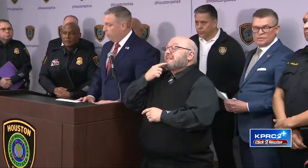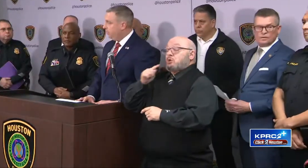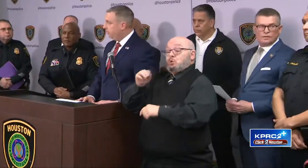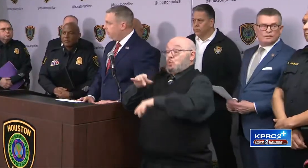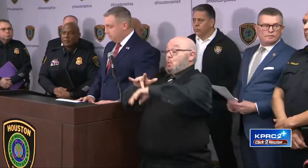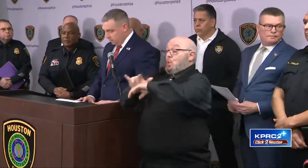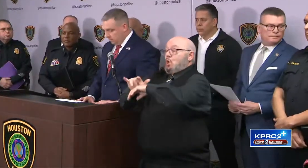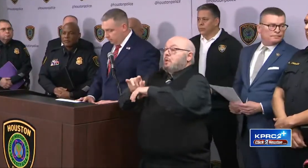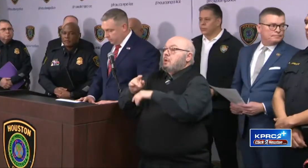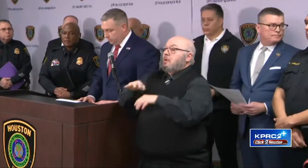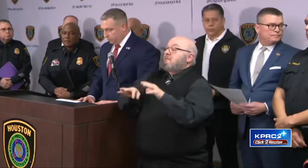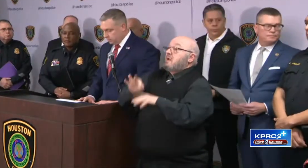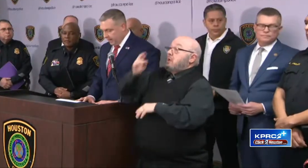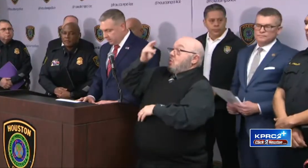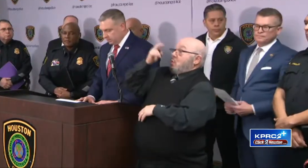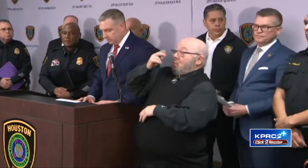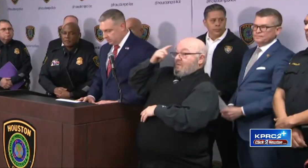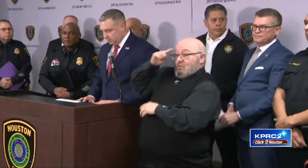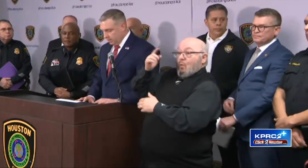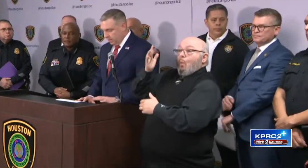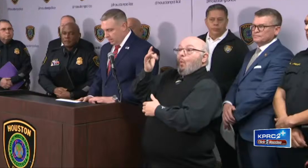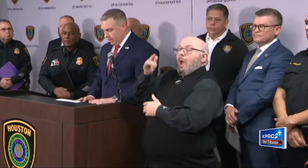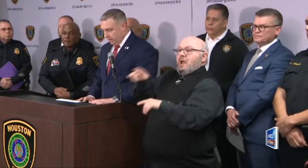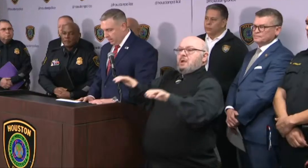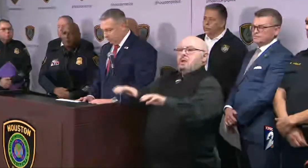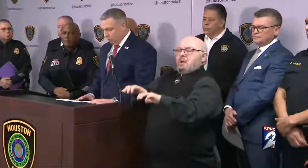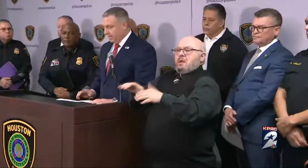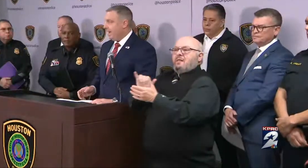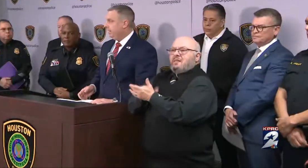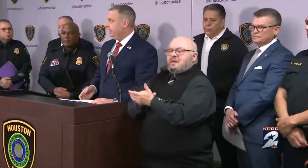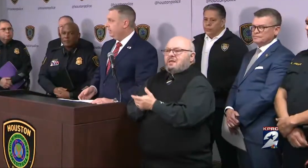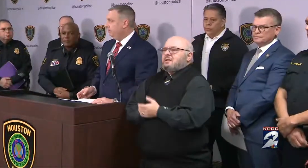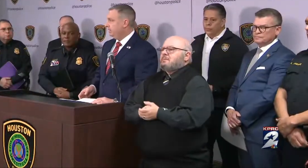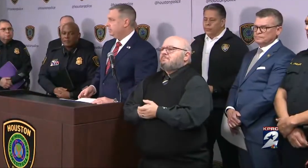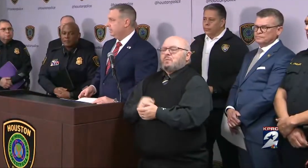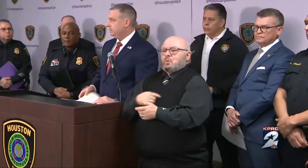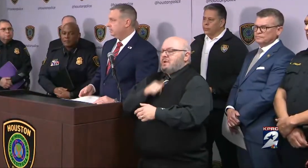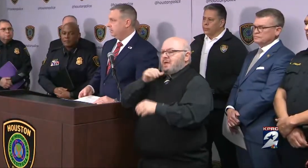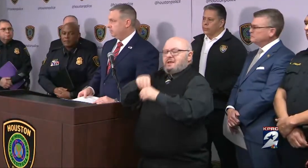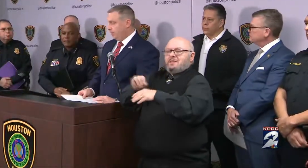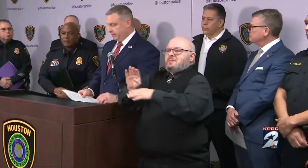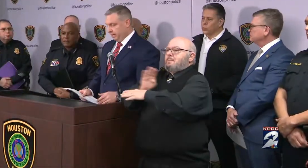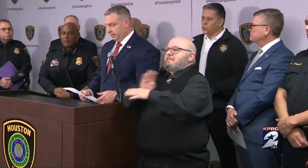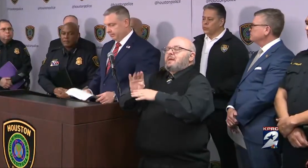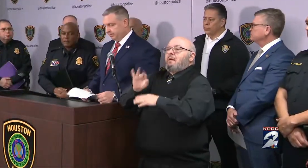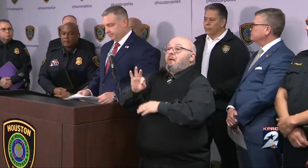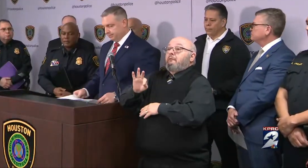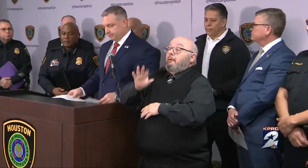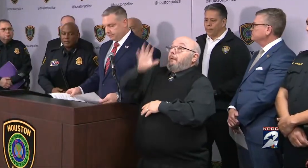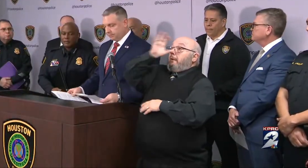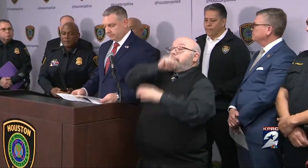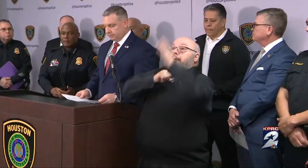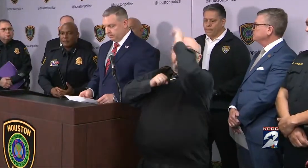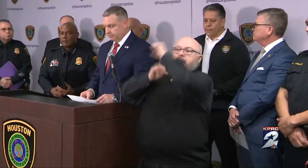a motive for the shooter's actions, and we're not in the business of speculating.